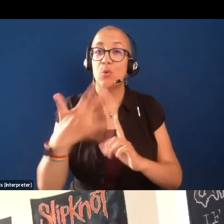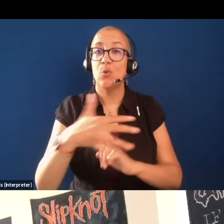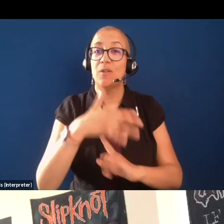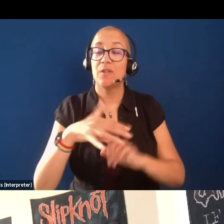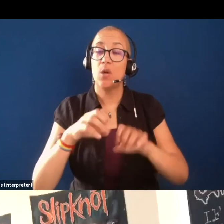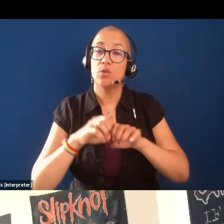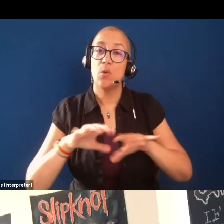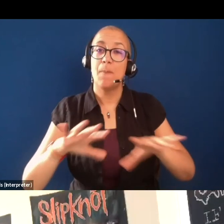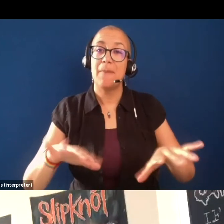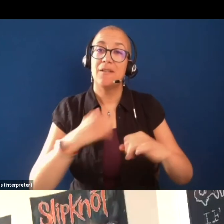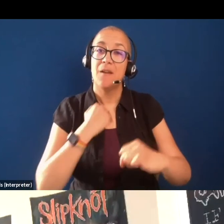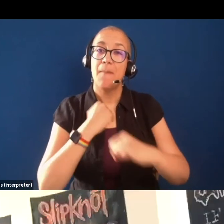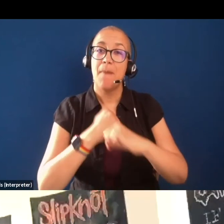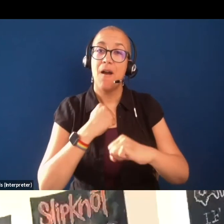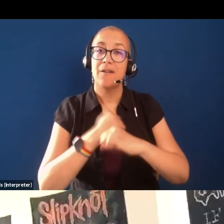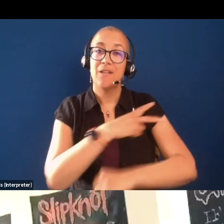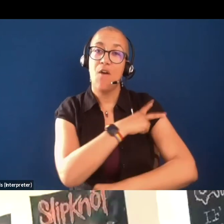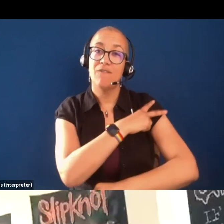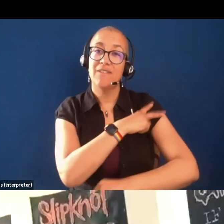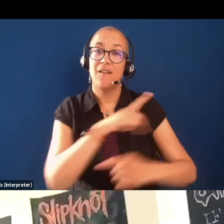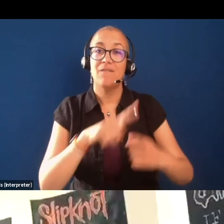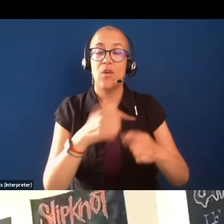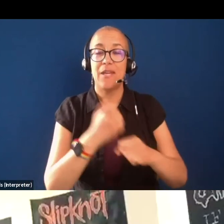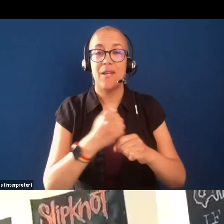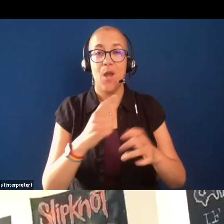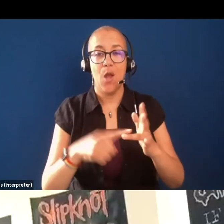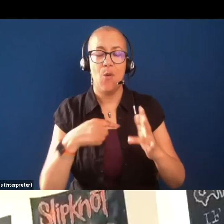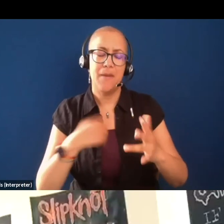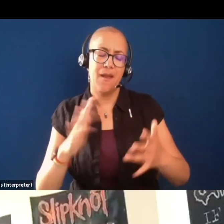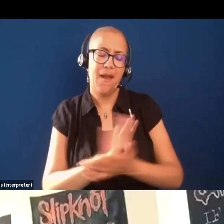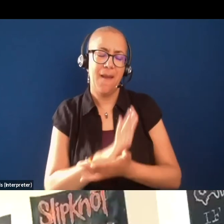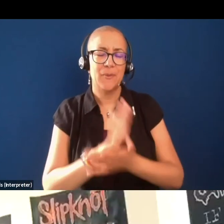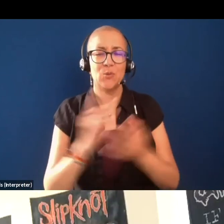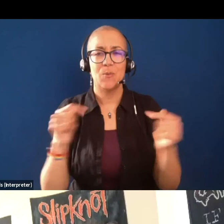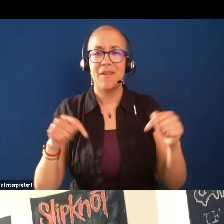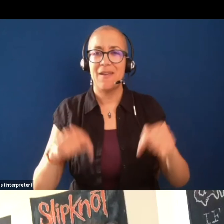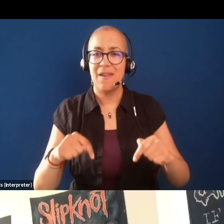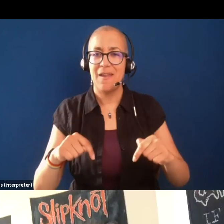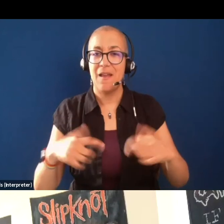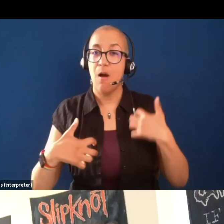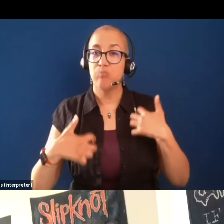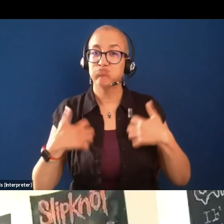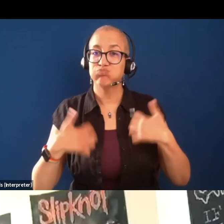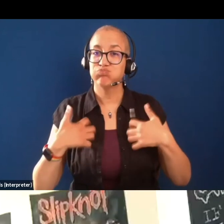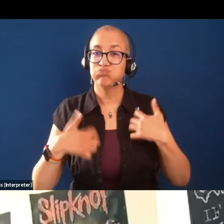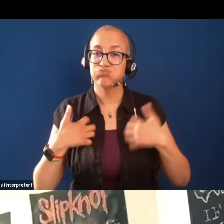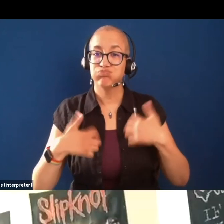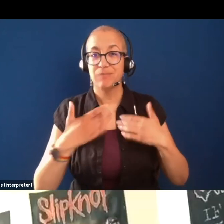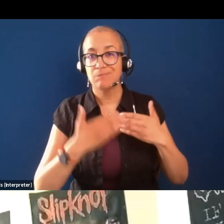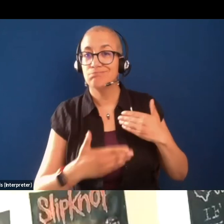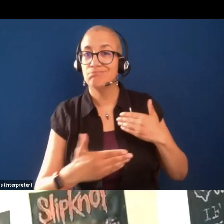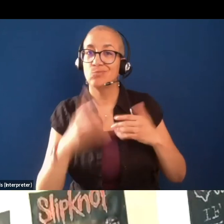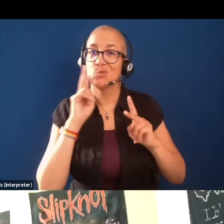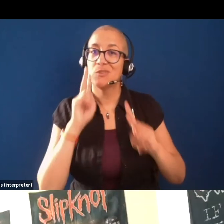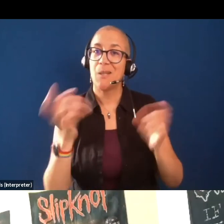officer for Ego. I'm very happy to be here, and I'm looking forward to showing you this video that we've put together.